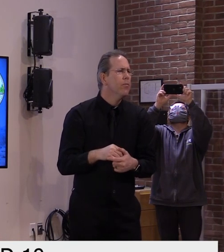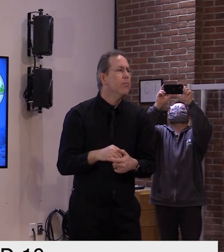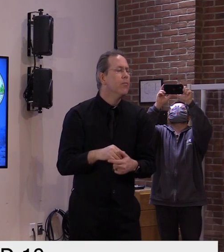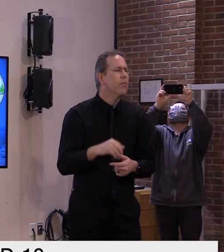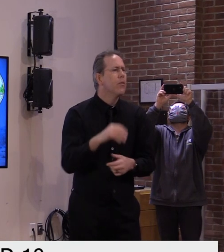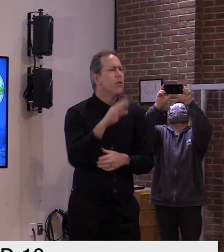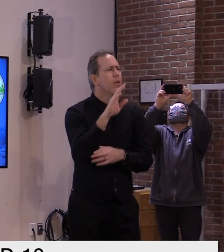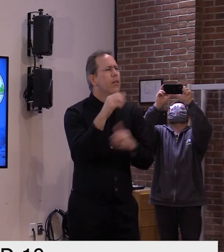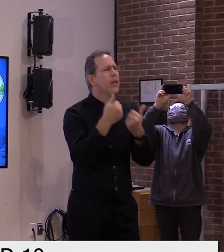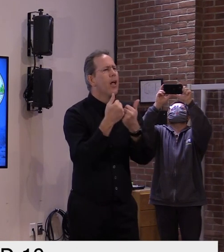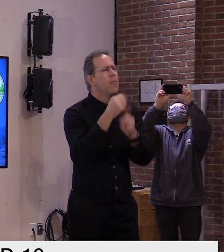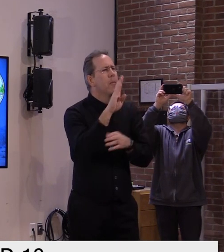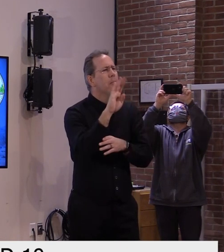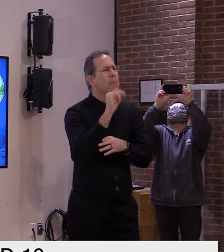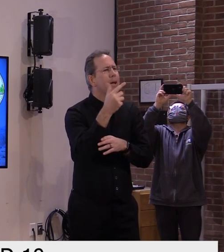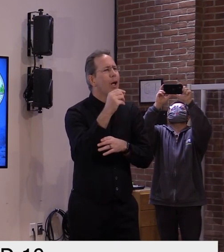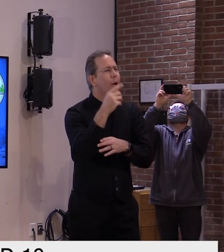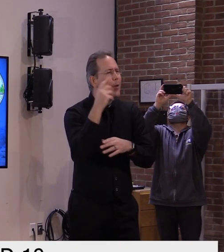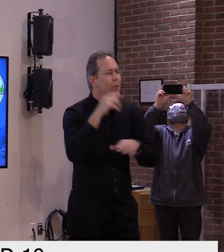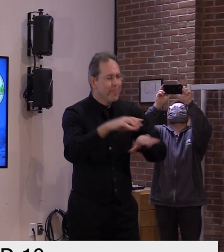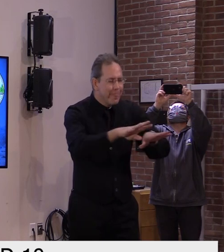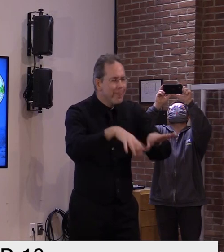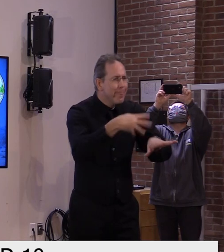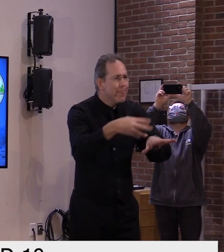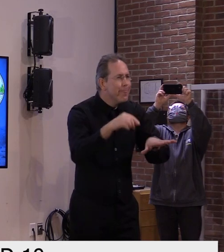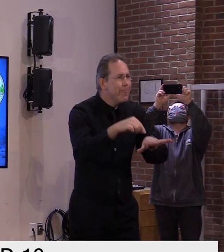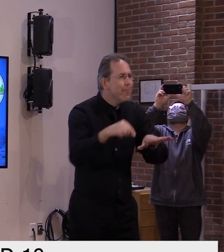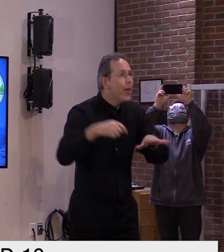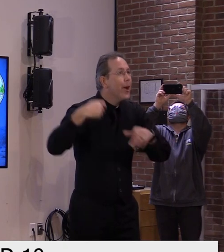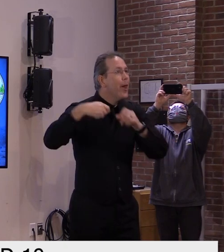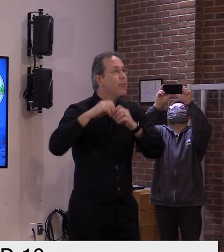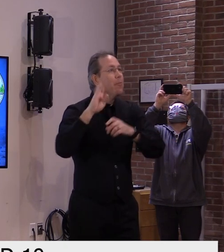kind of gatherings, for these kind of events?